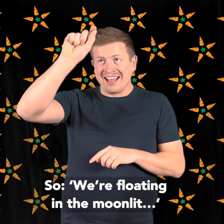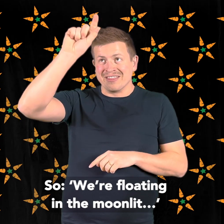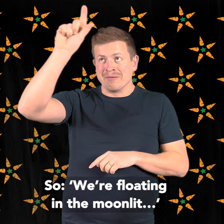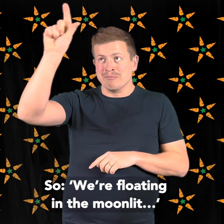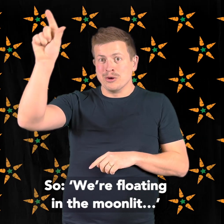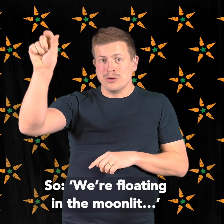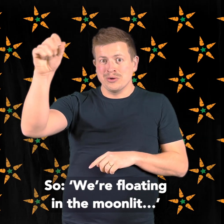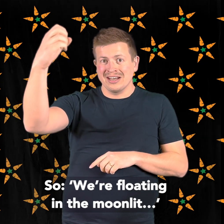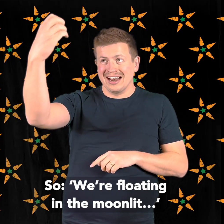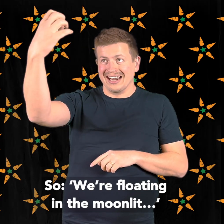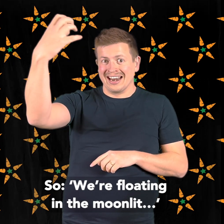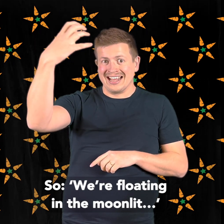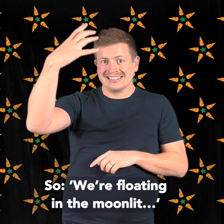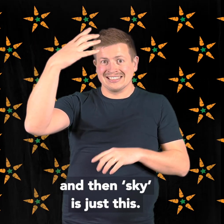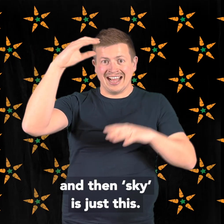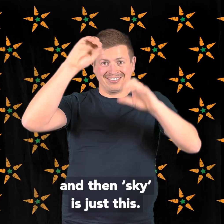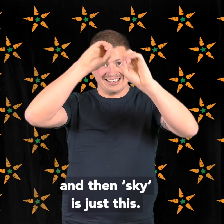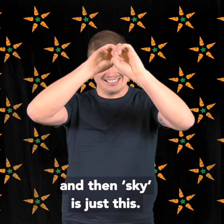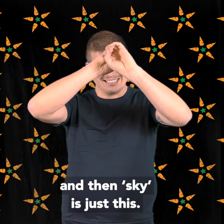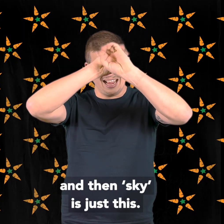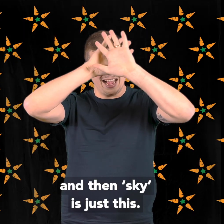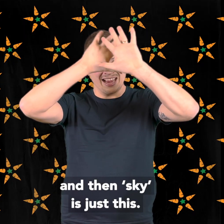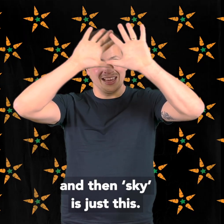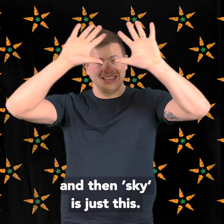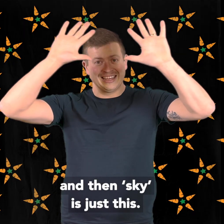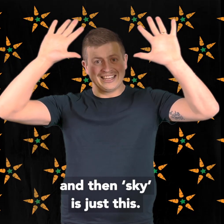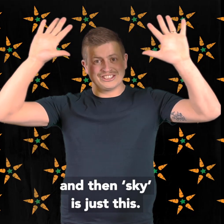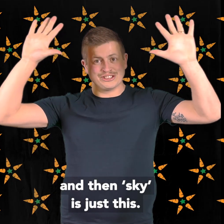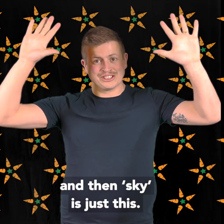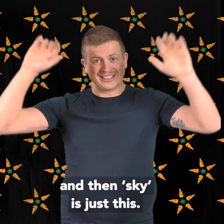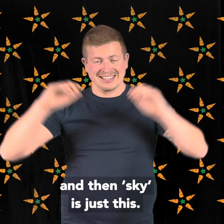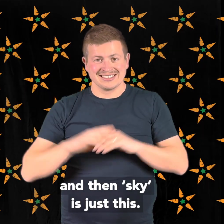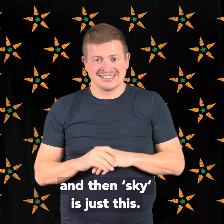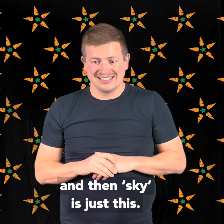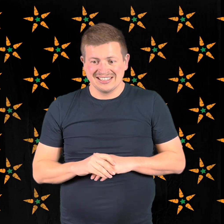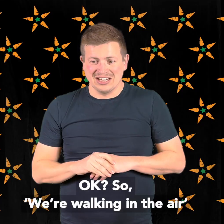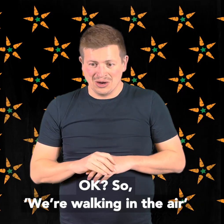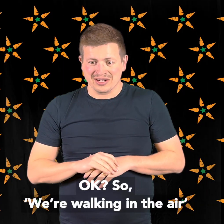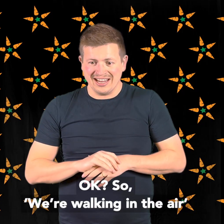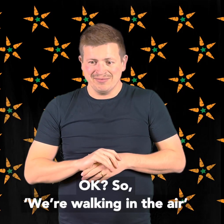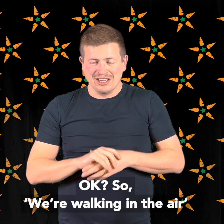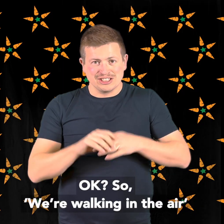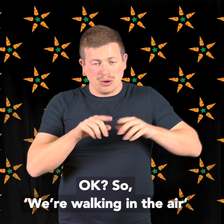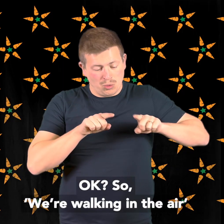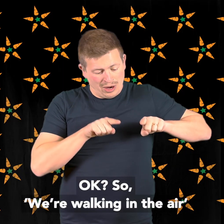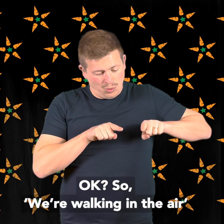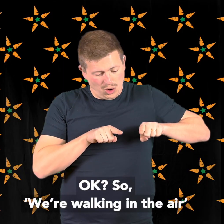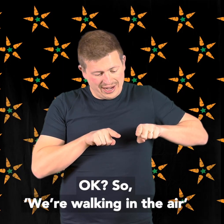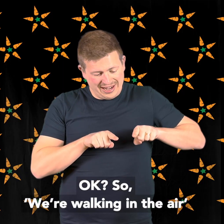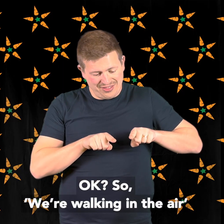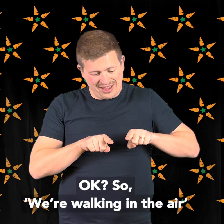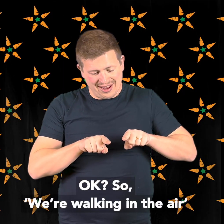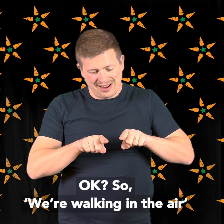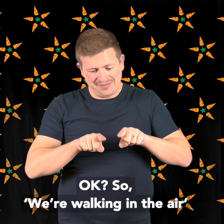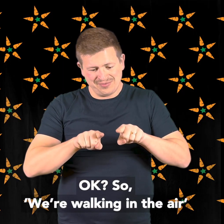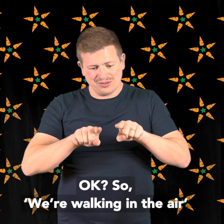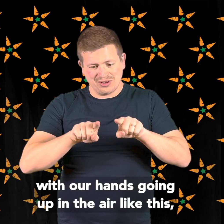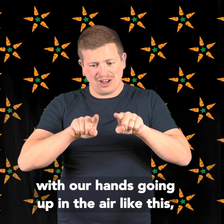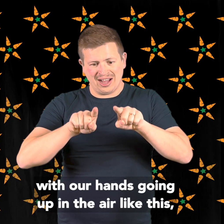the moonlit, and then sky is just this. Okay, so we're walking in the air with our hands